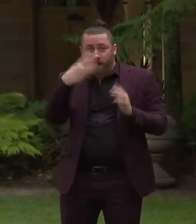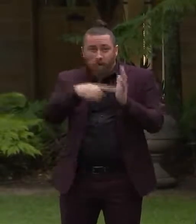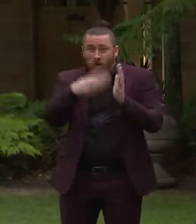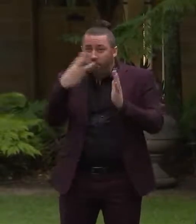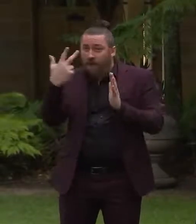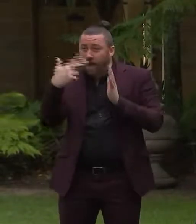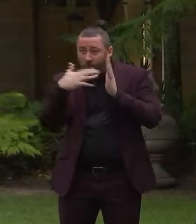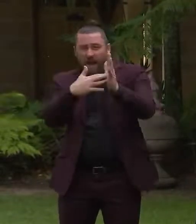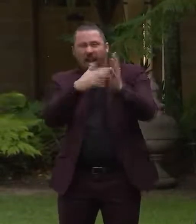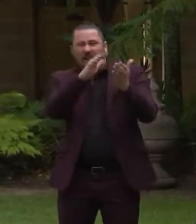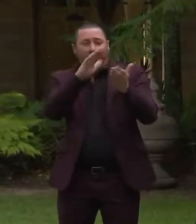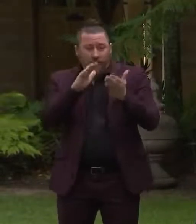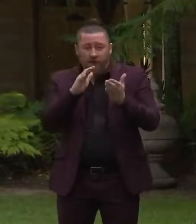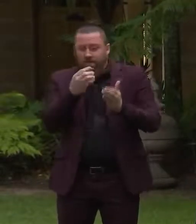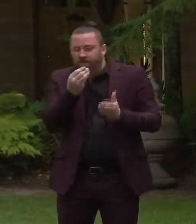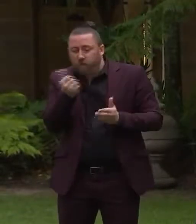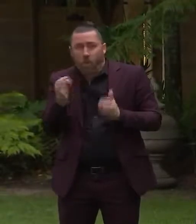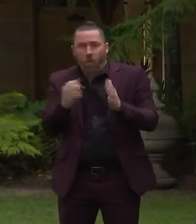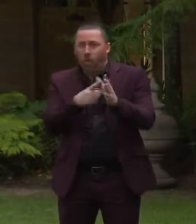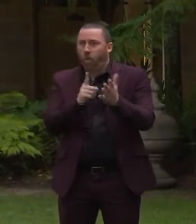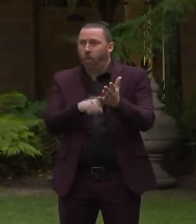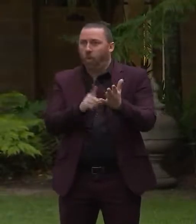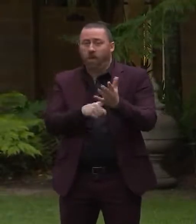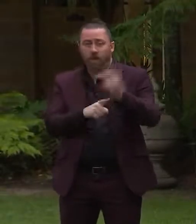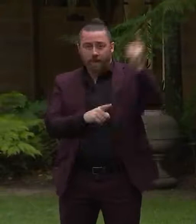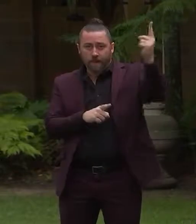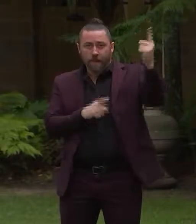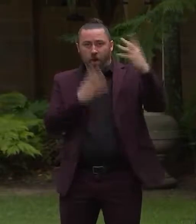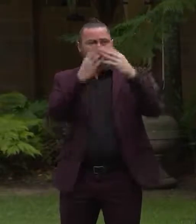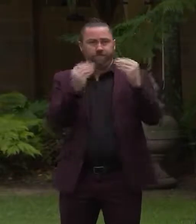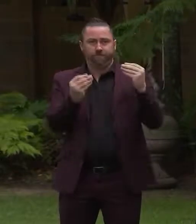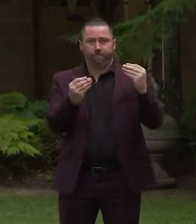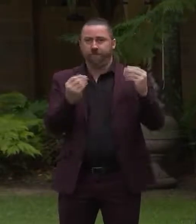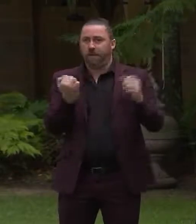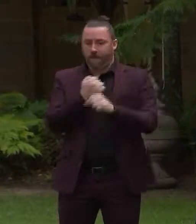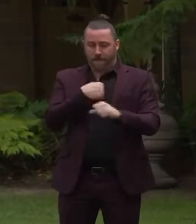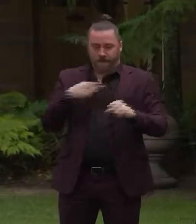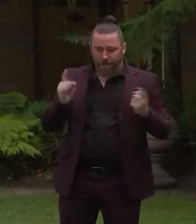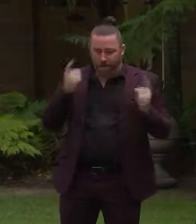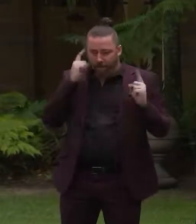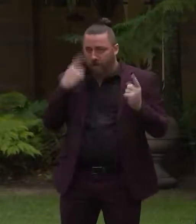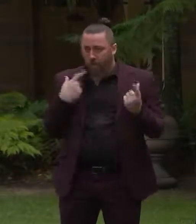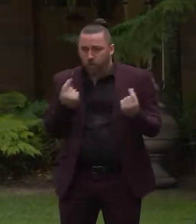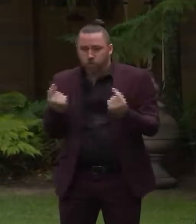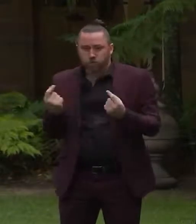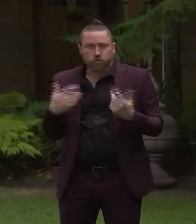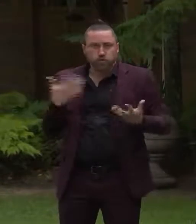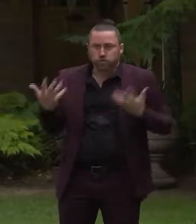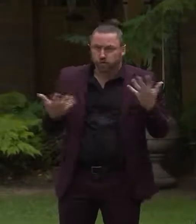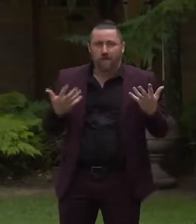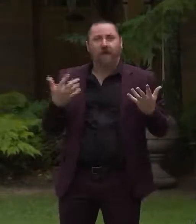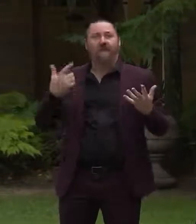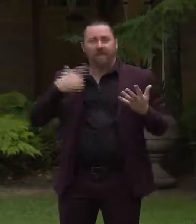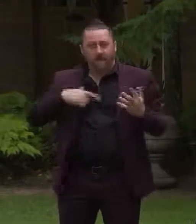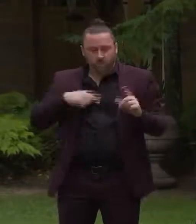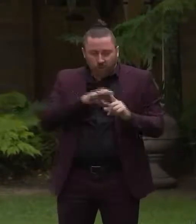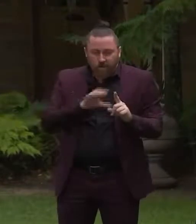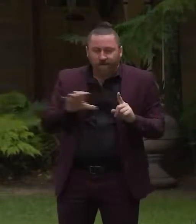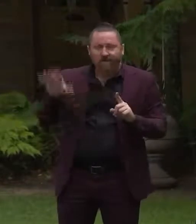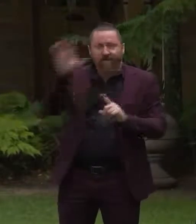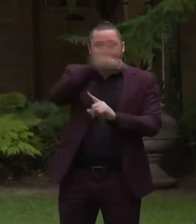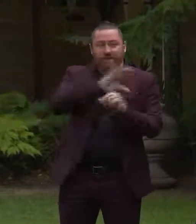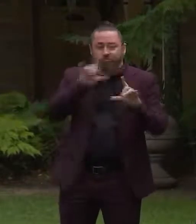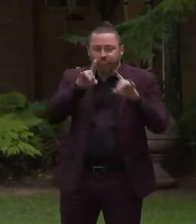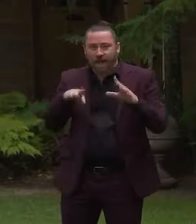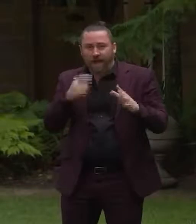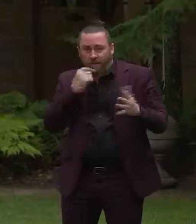them came, but not all of them. All of that has caused uncertainty and problems amongst the states and the territories and the